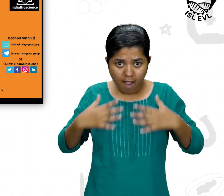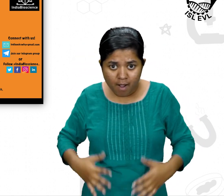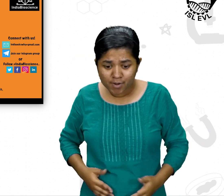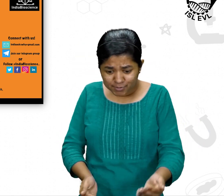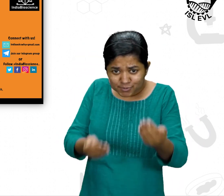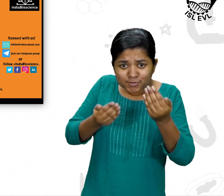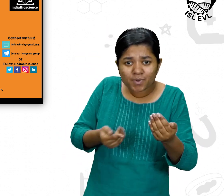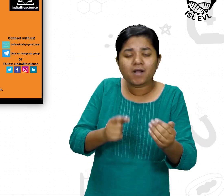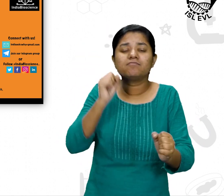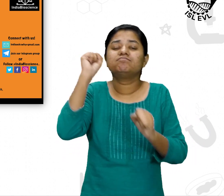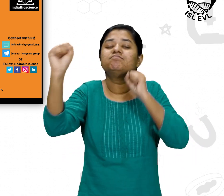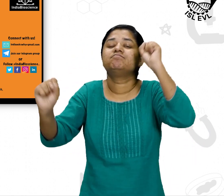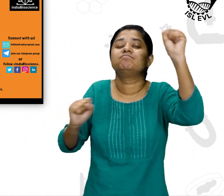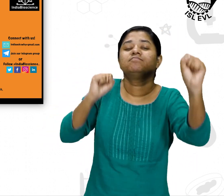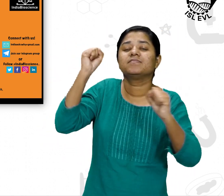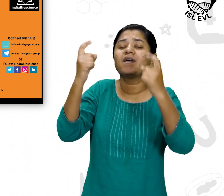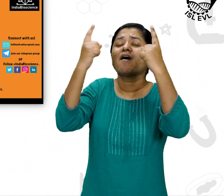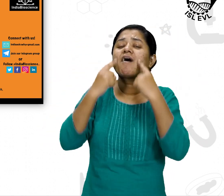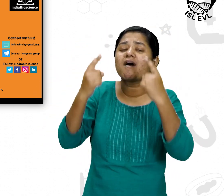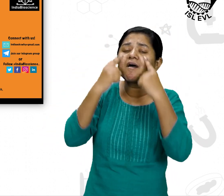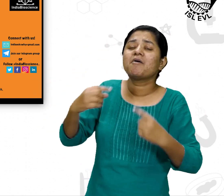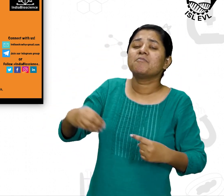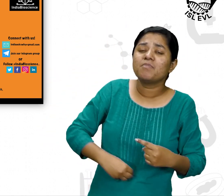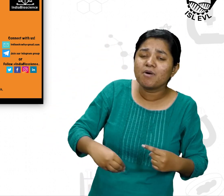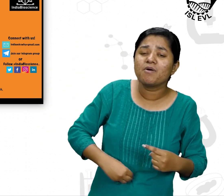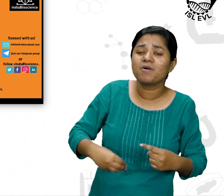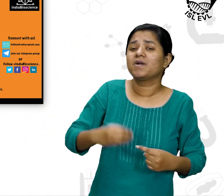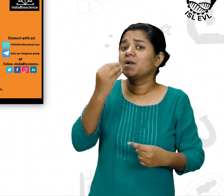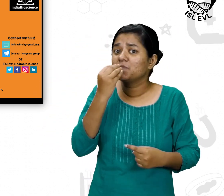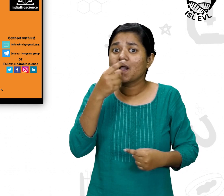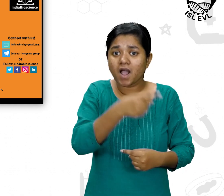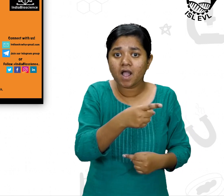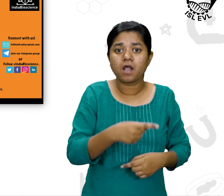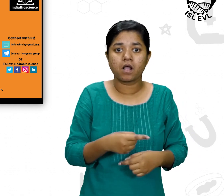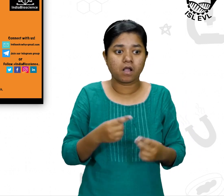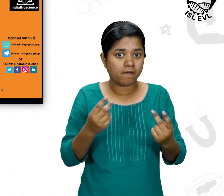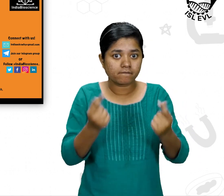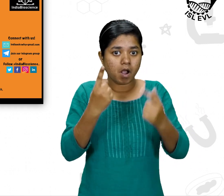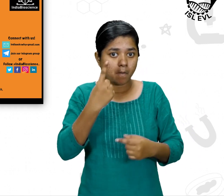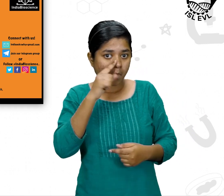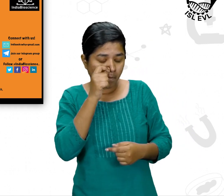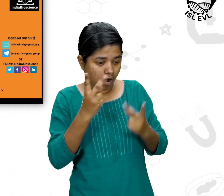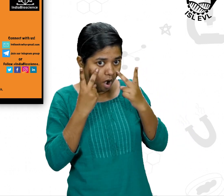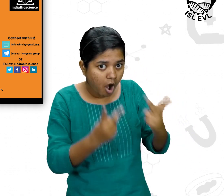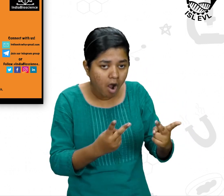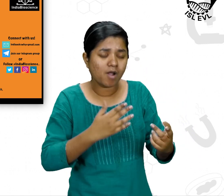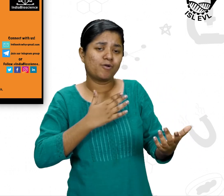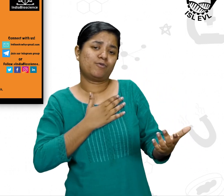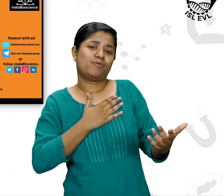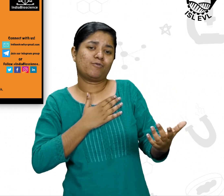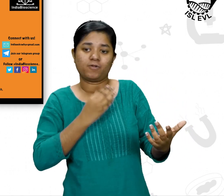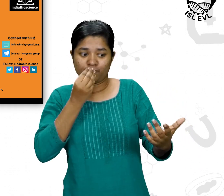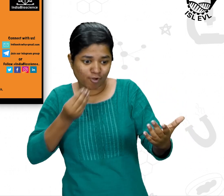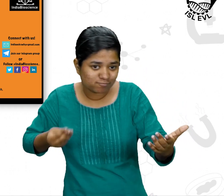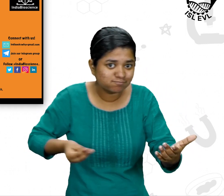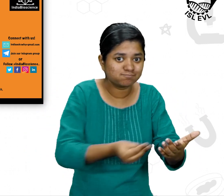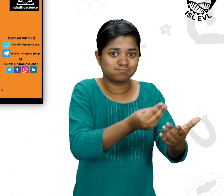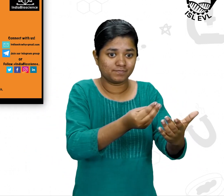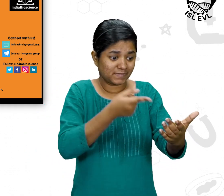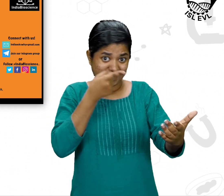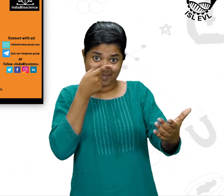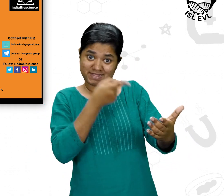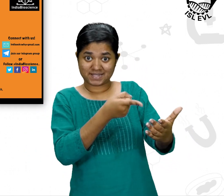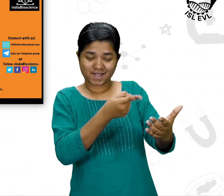gives them the food. Therefore, this helps us as a species survive. Wait, as a species to